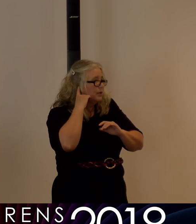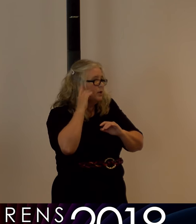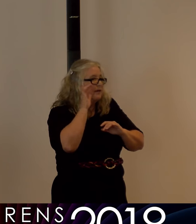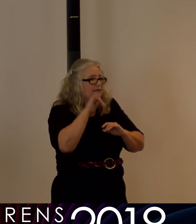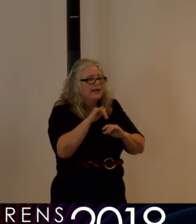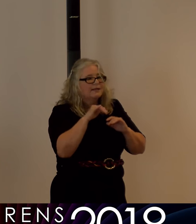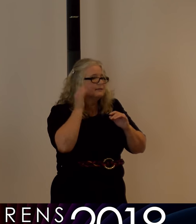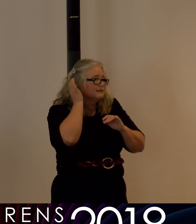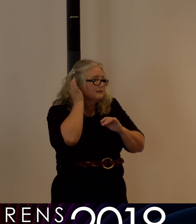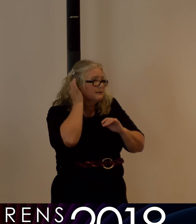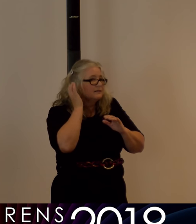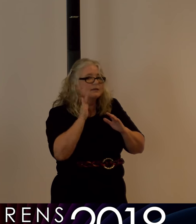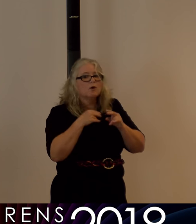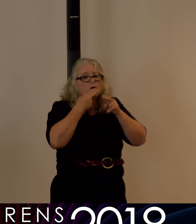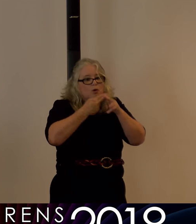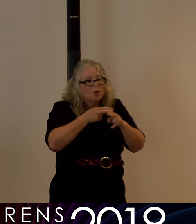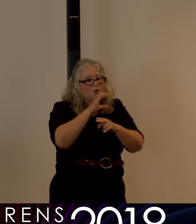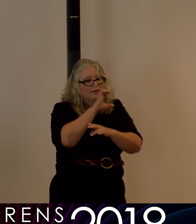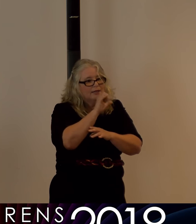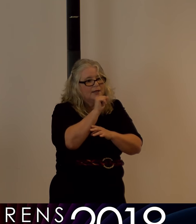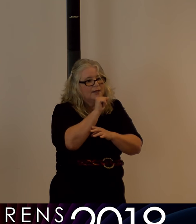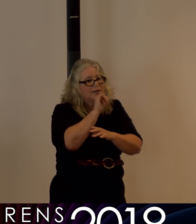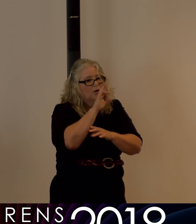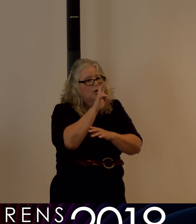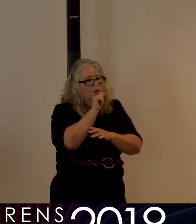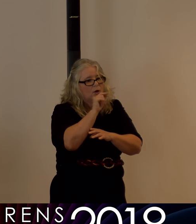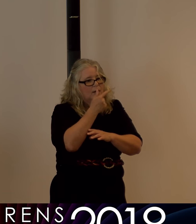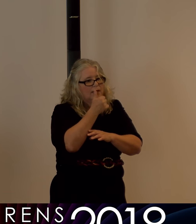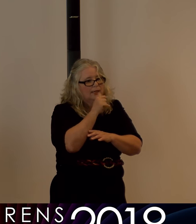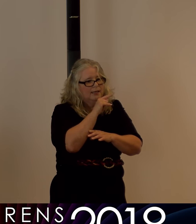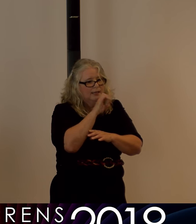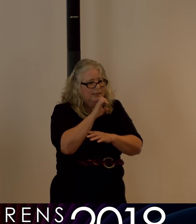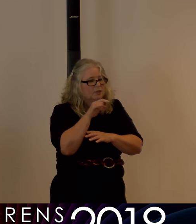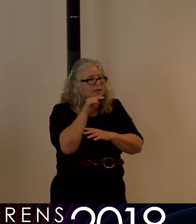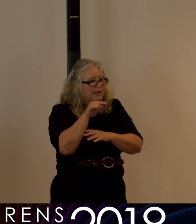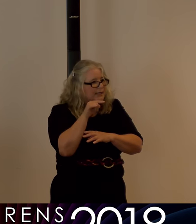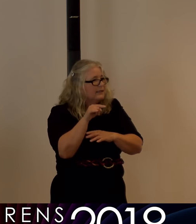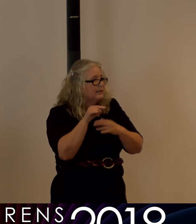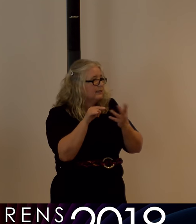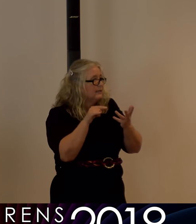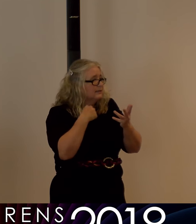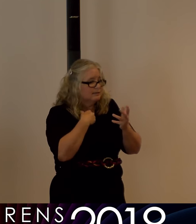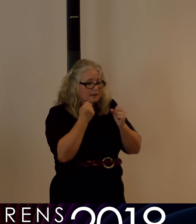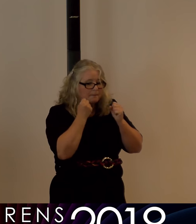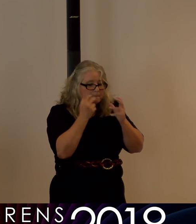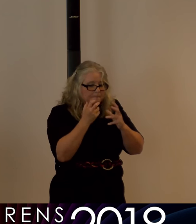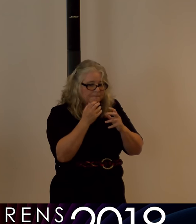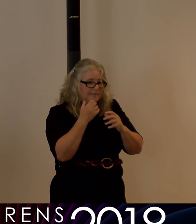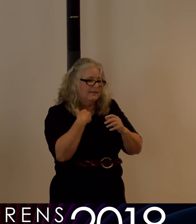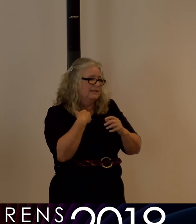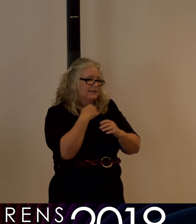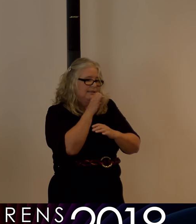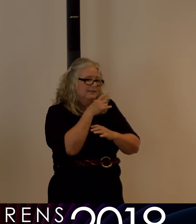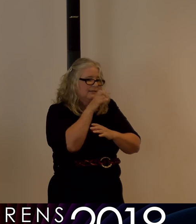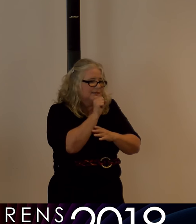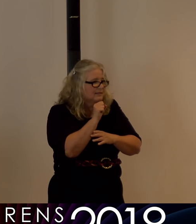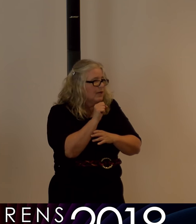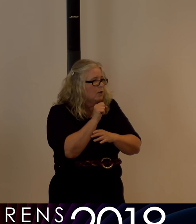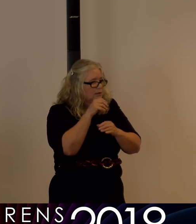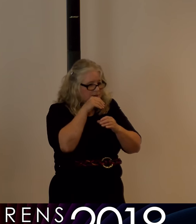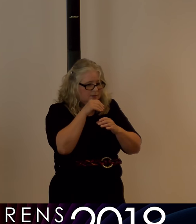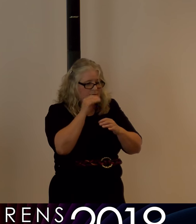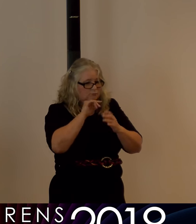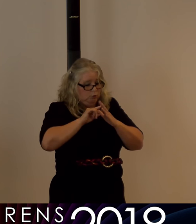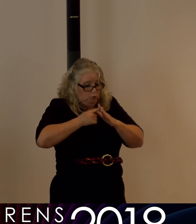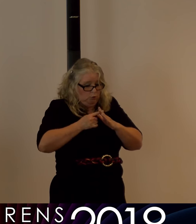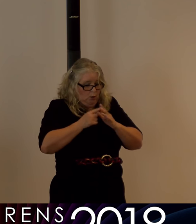the body or the nervous system called the neural crest. The neural crest is a population of cells which originate in your spinal cord